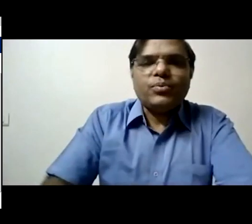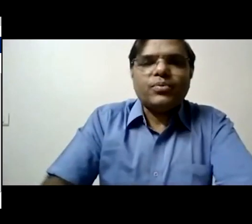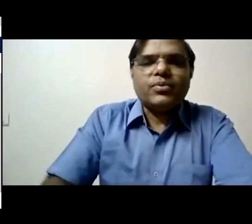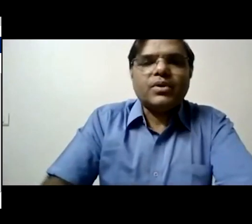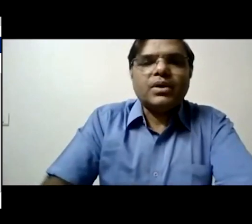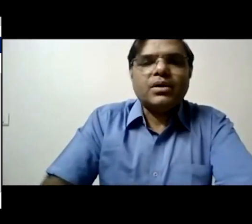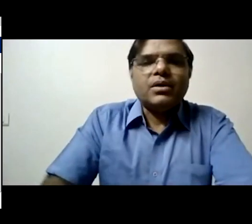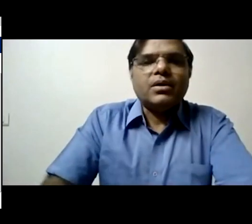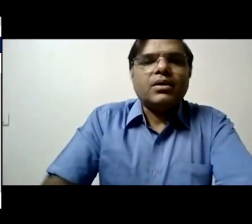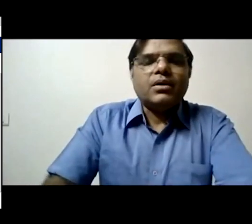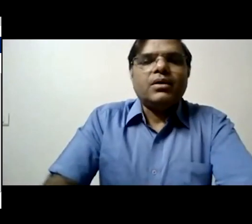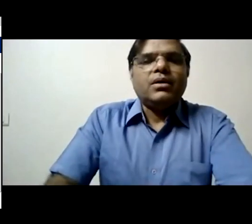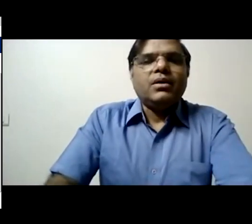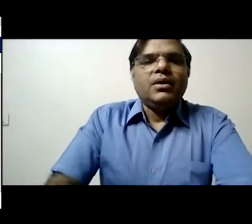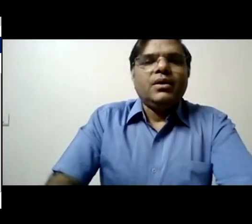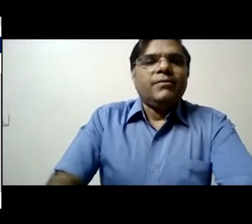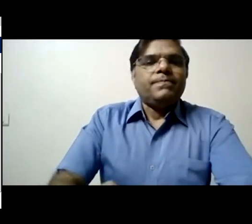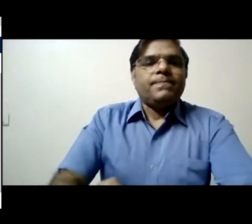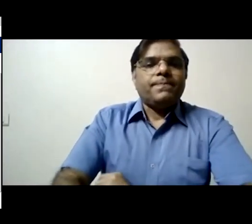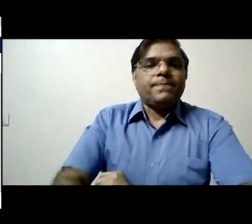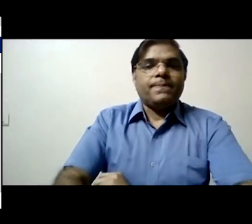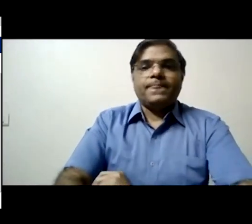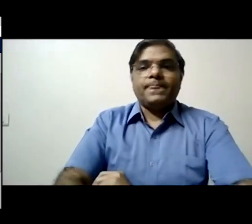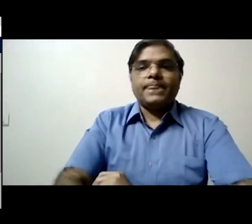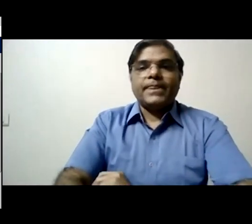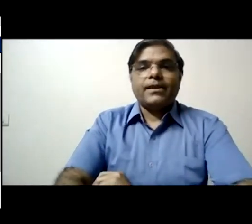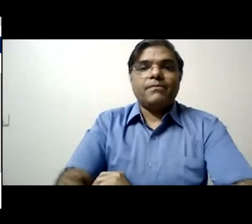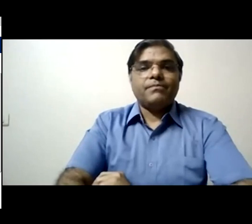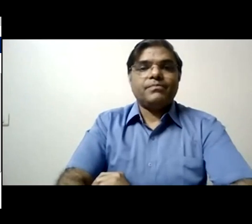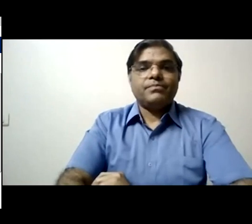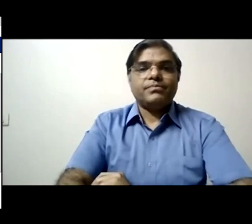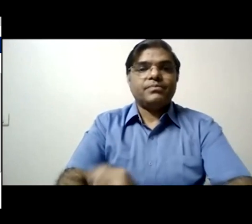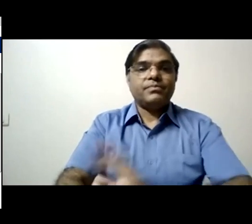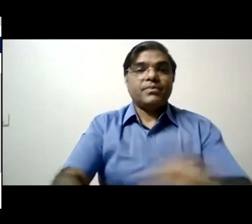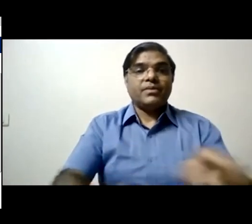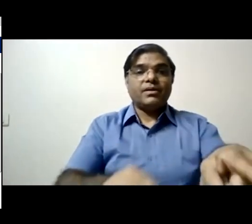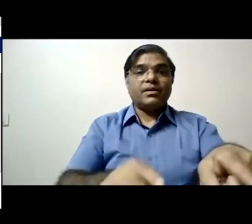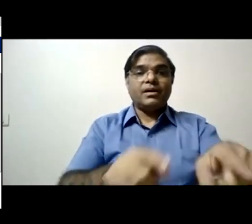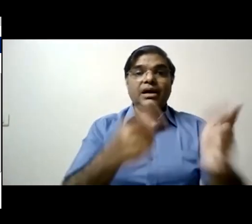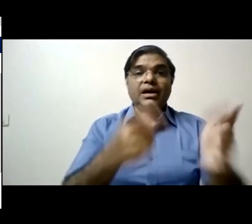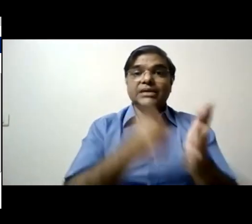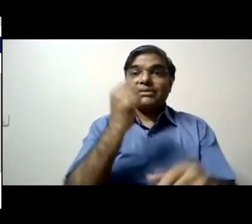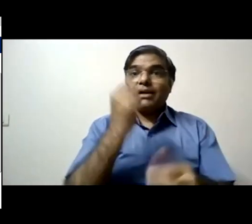put that, and then you have to click on this blue tab where register has been mentioned.